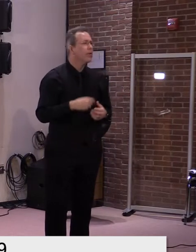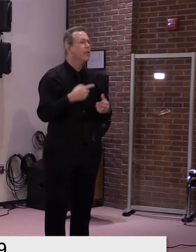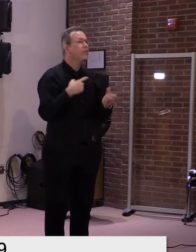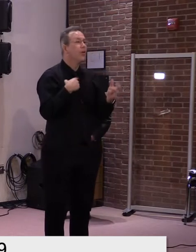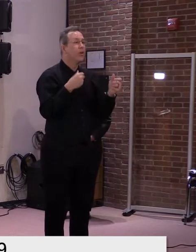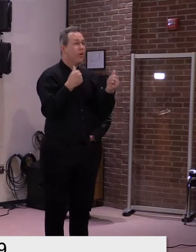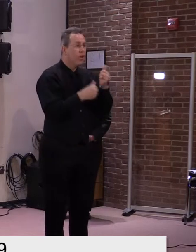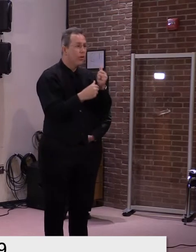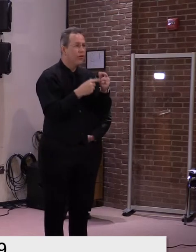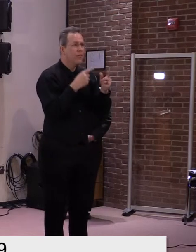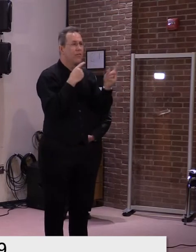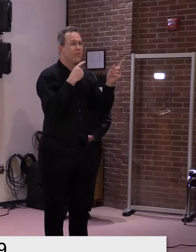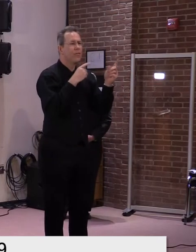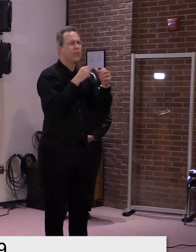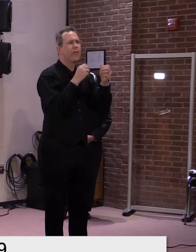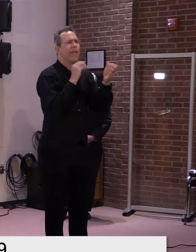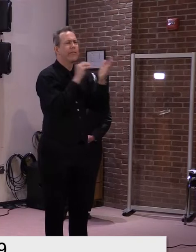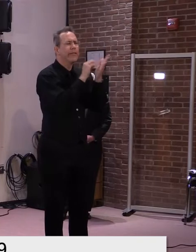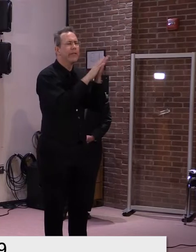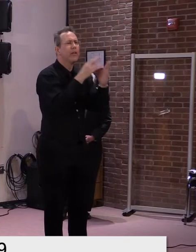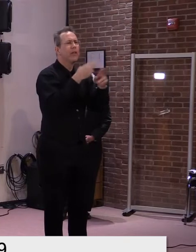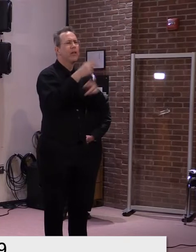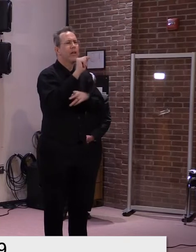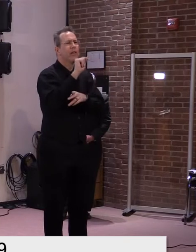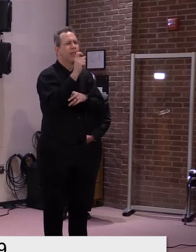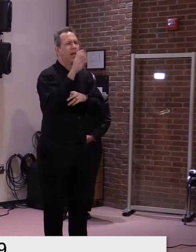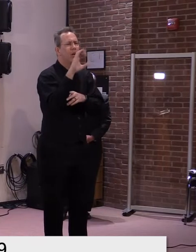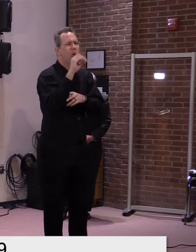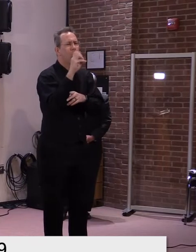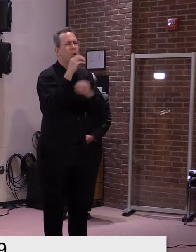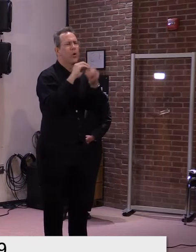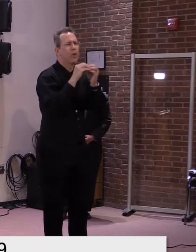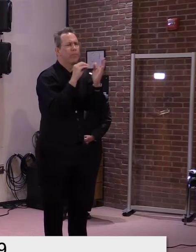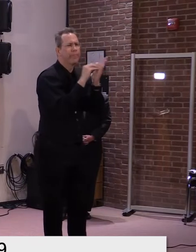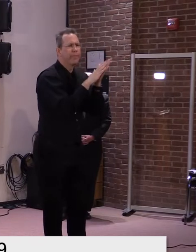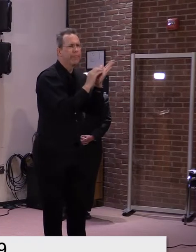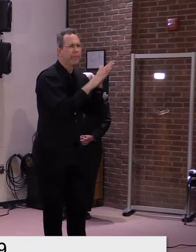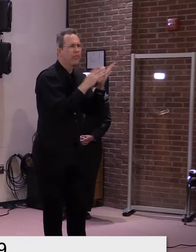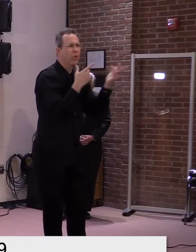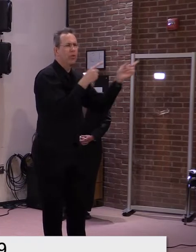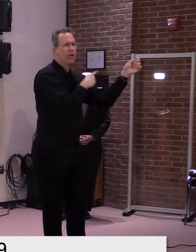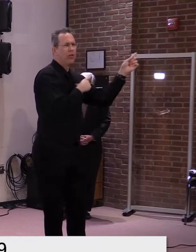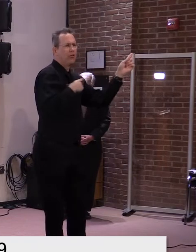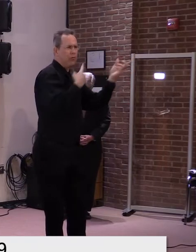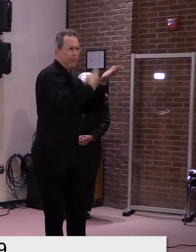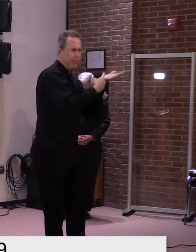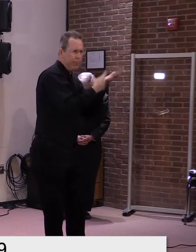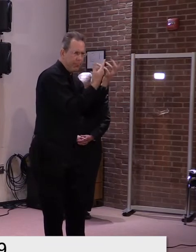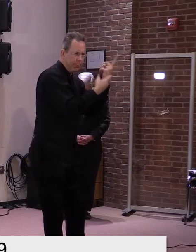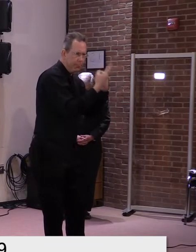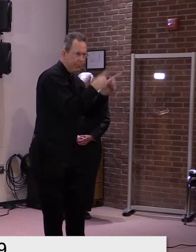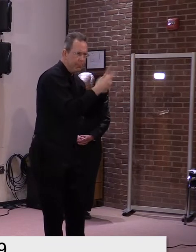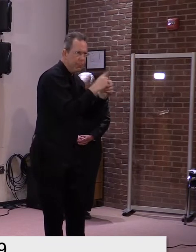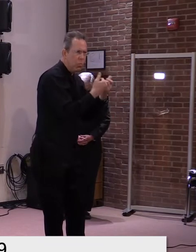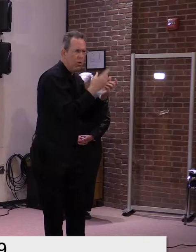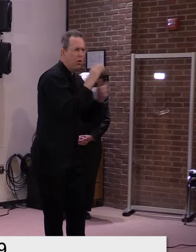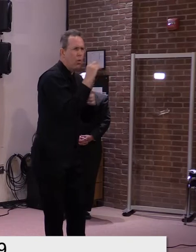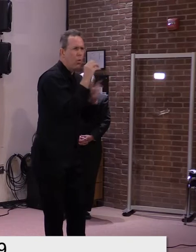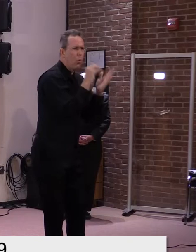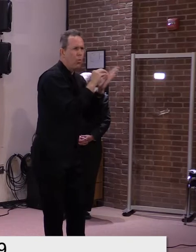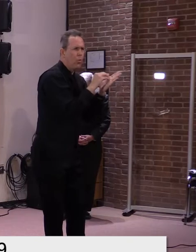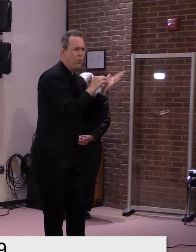the possibility of including this in a current legislation pending today. So